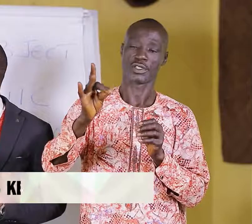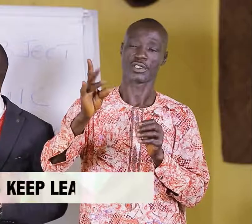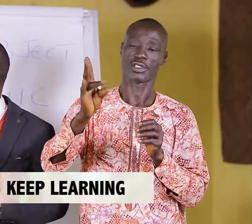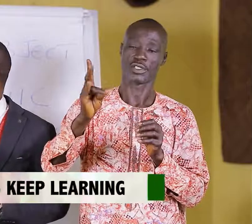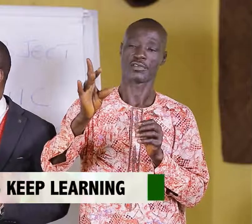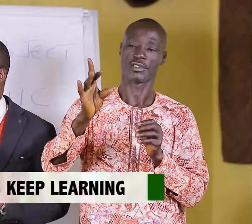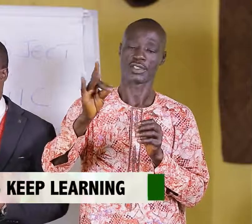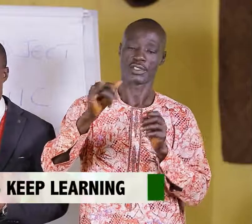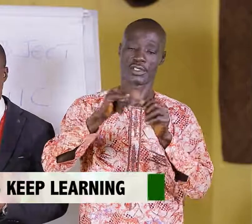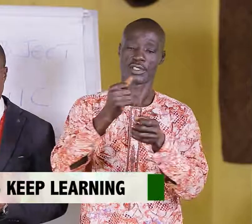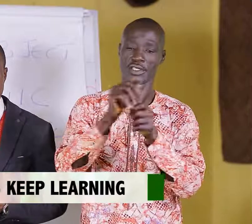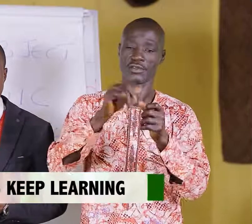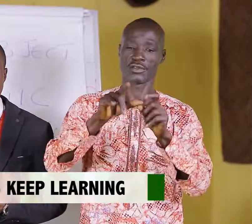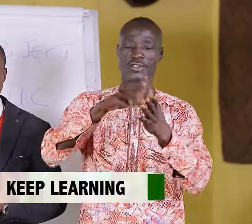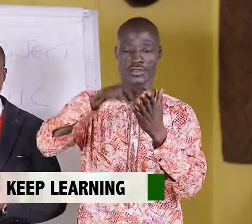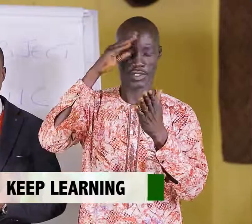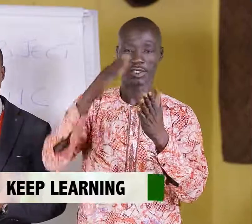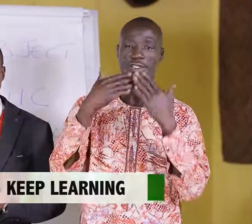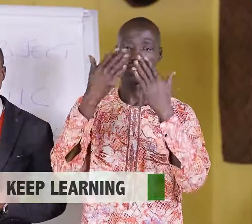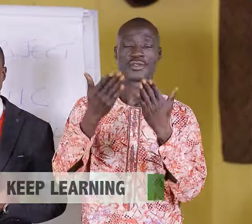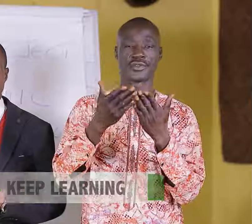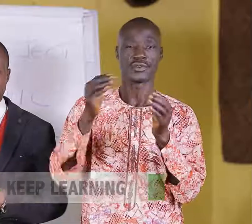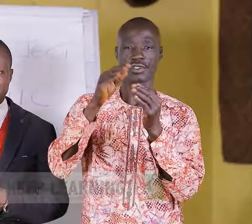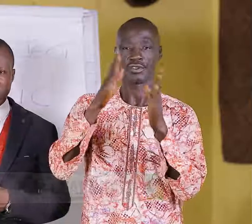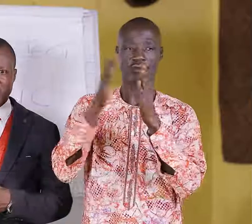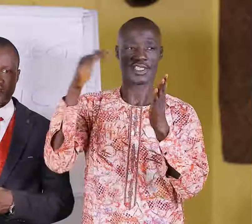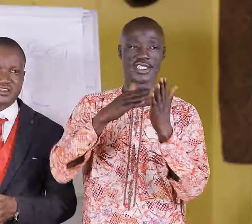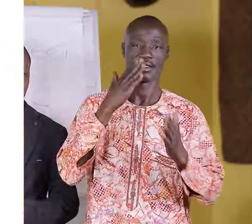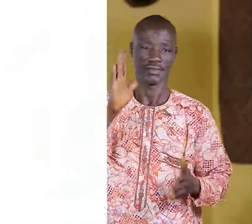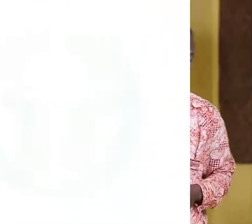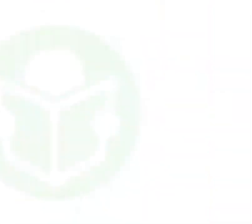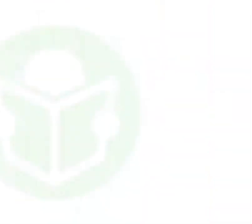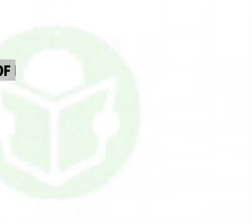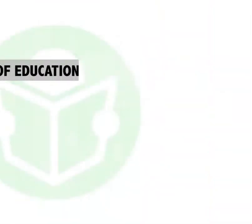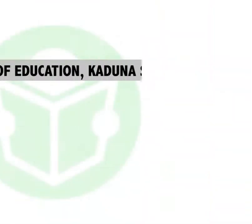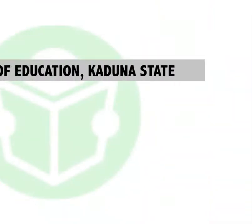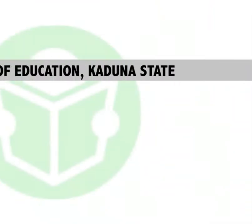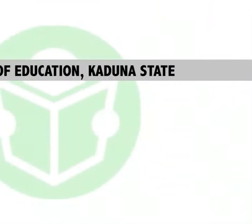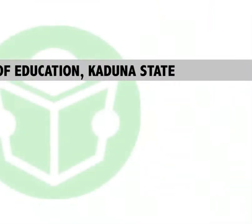070-6312-6878. Stay safe, keep learning. I'll see you next time. Bye-bye.